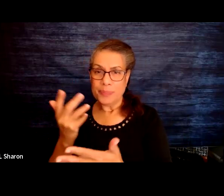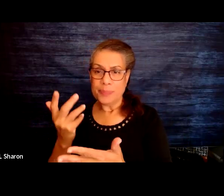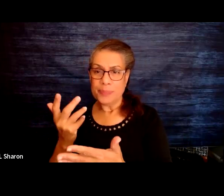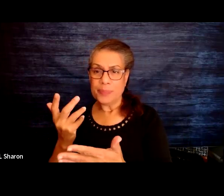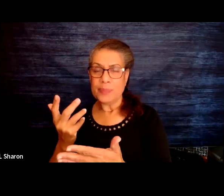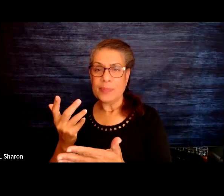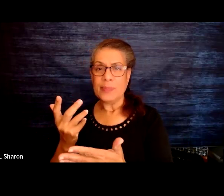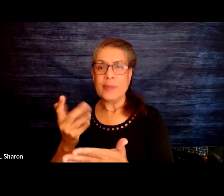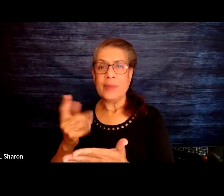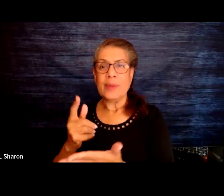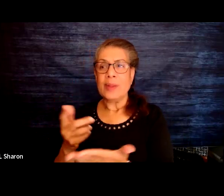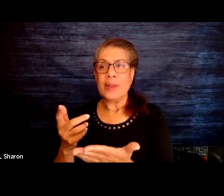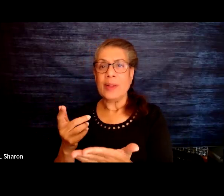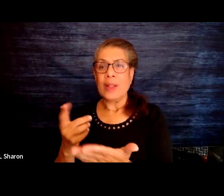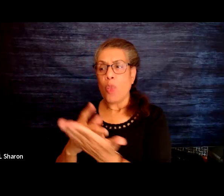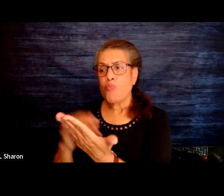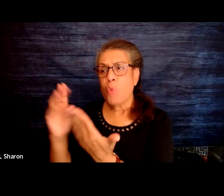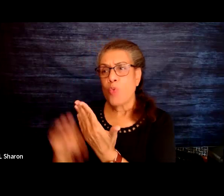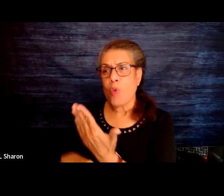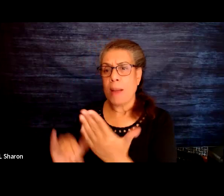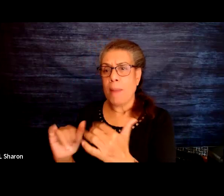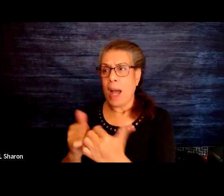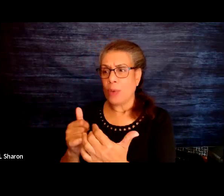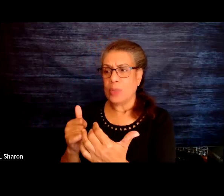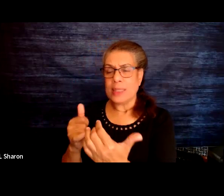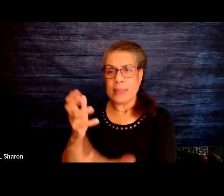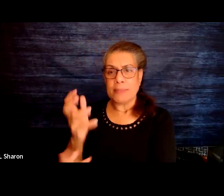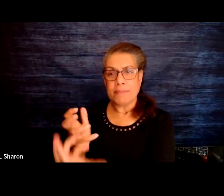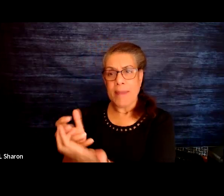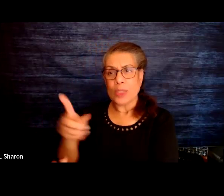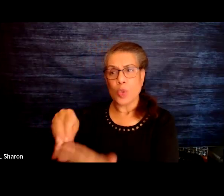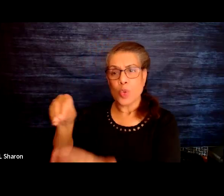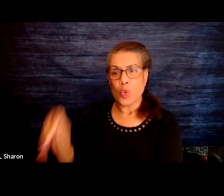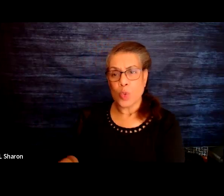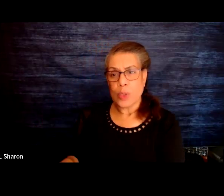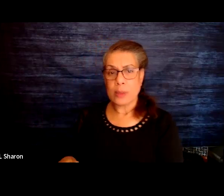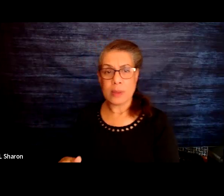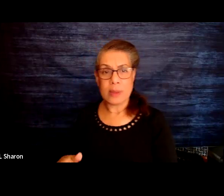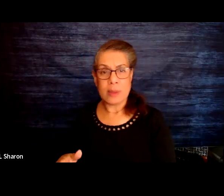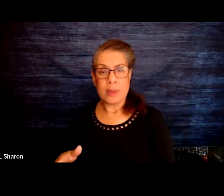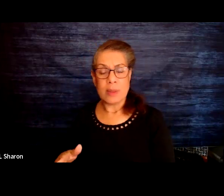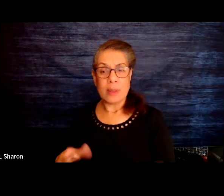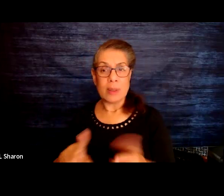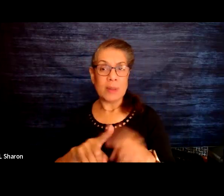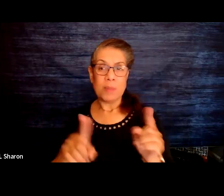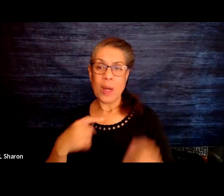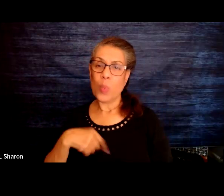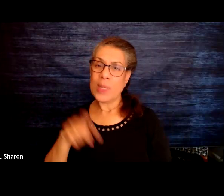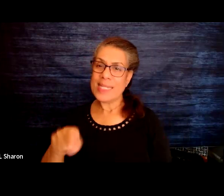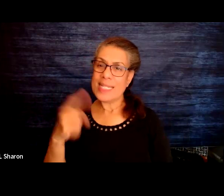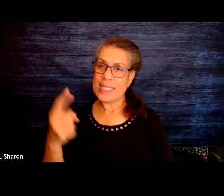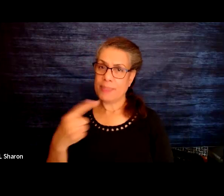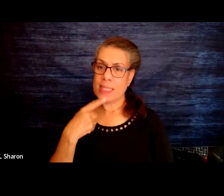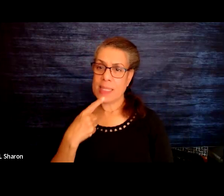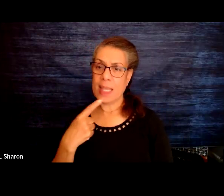determined by the nature of the program of those students. And that should be that way. But there should be something that can still say,